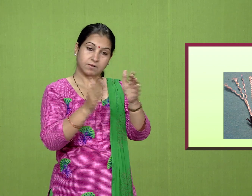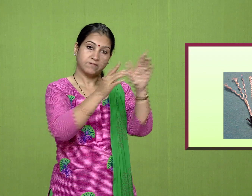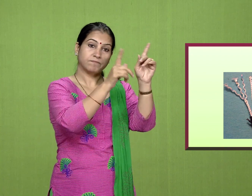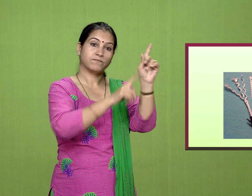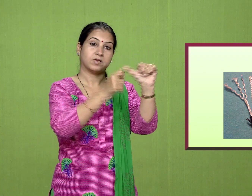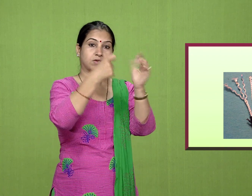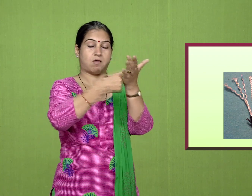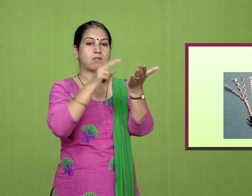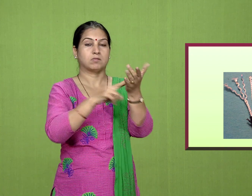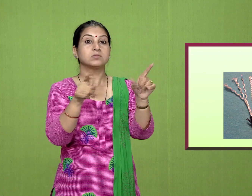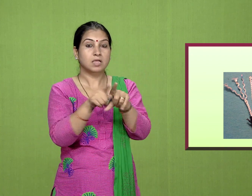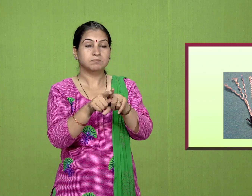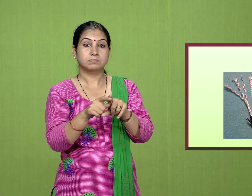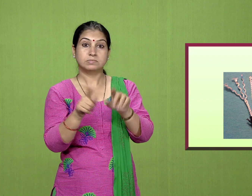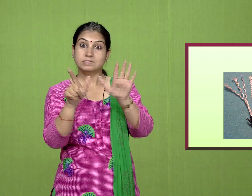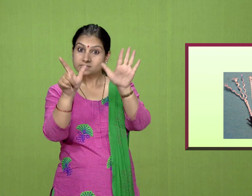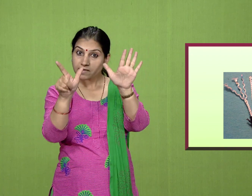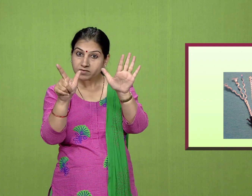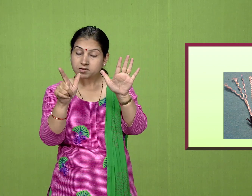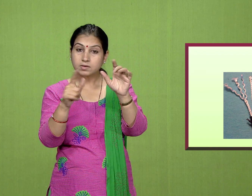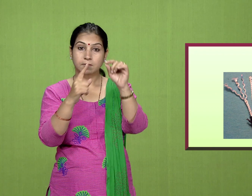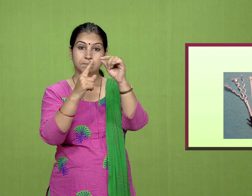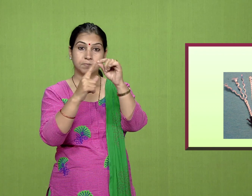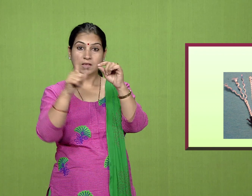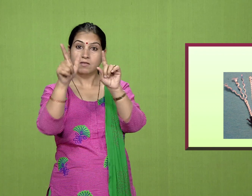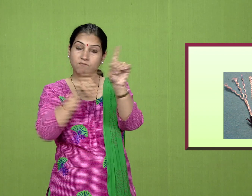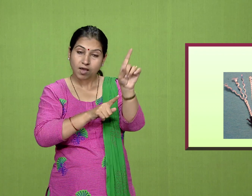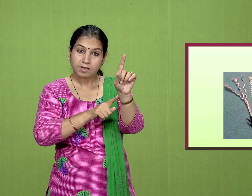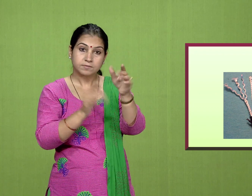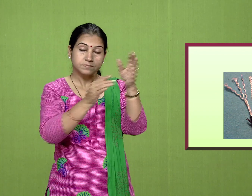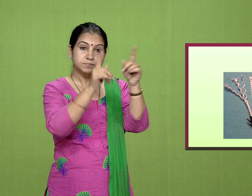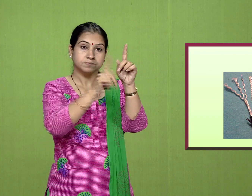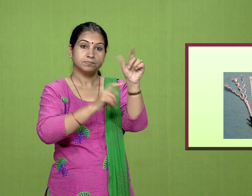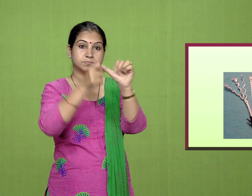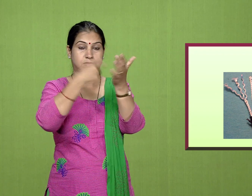and 7-ply yarns are being used together to form a cord yarn.